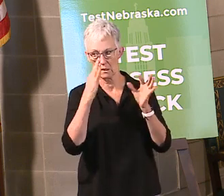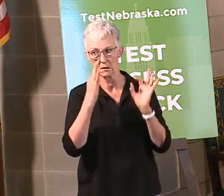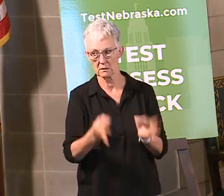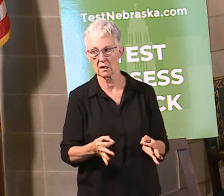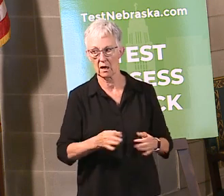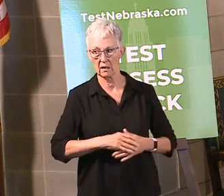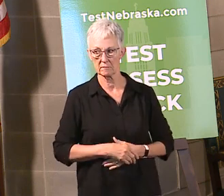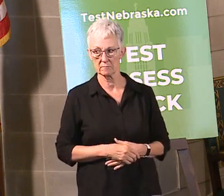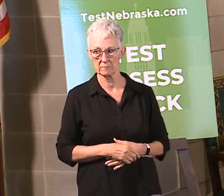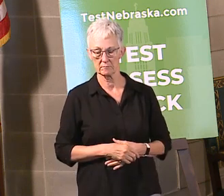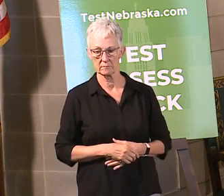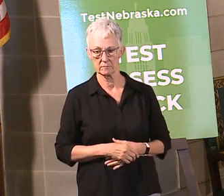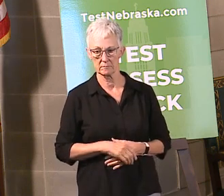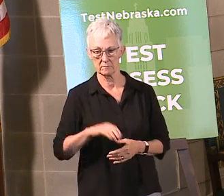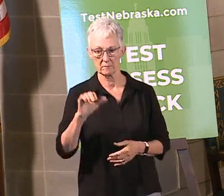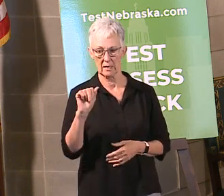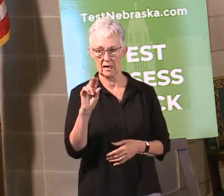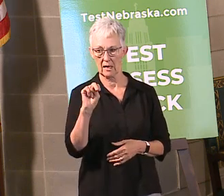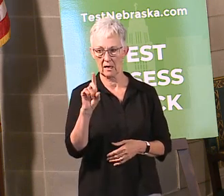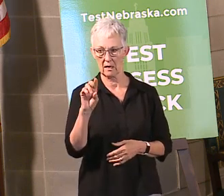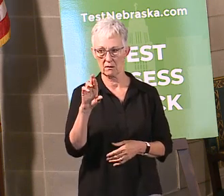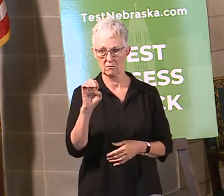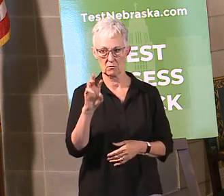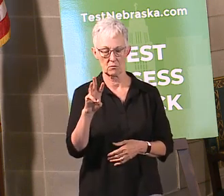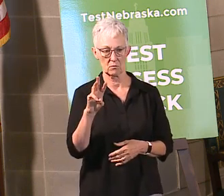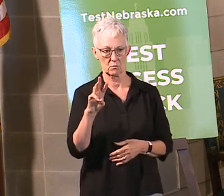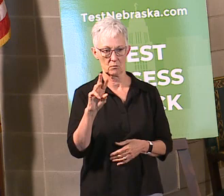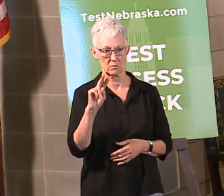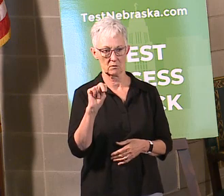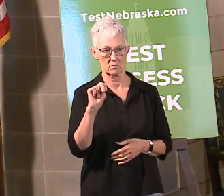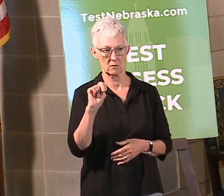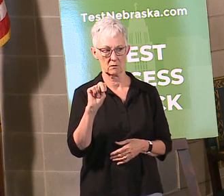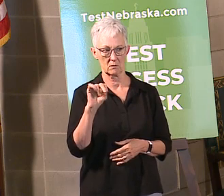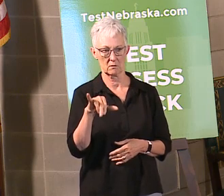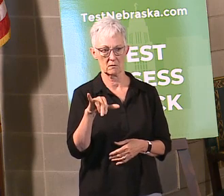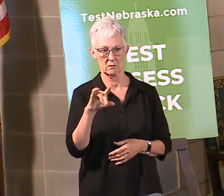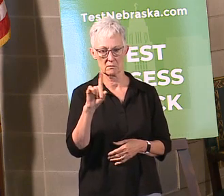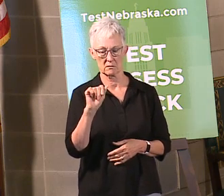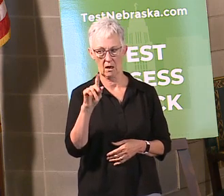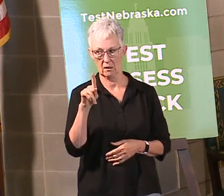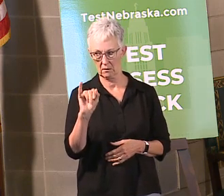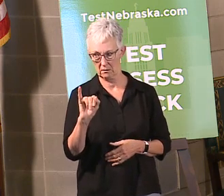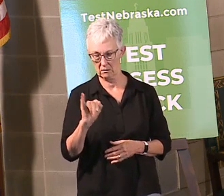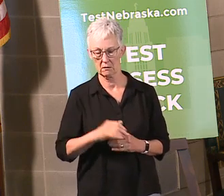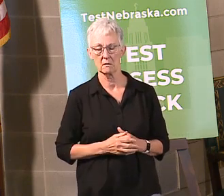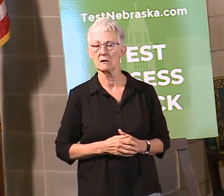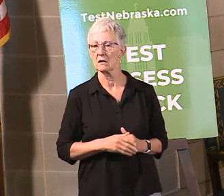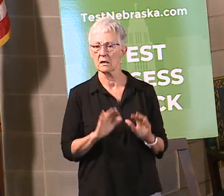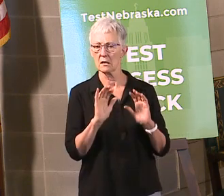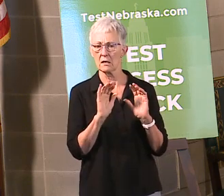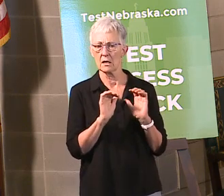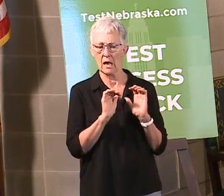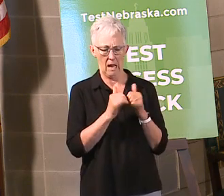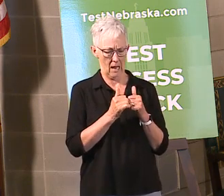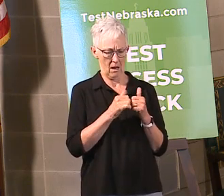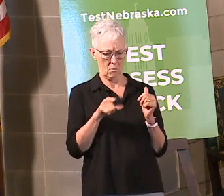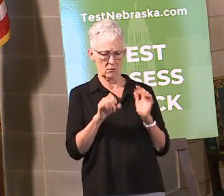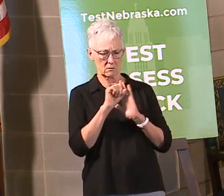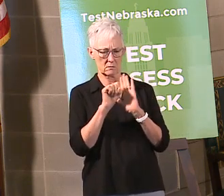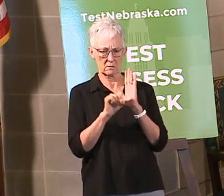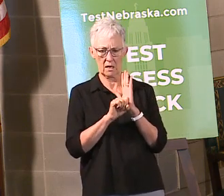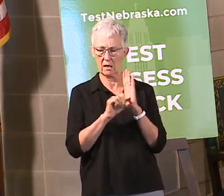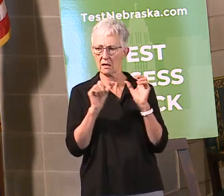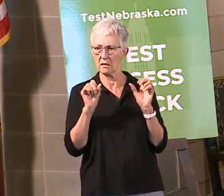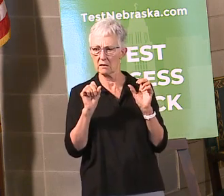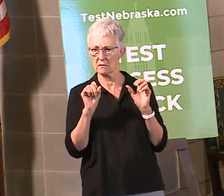Andrew Ozaki, KETV. What are your thoughts on Congressman Don Bacon's bill, the Flex Act, that would allow states and cities to use CARES Act money to